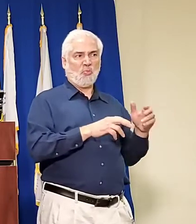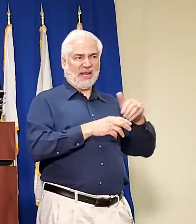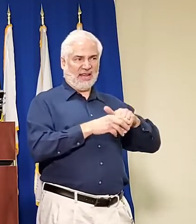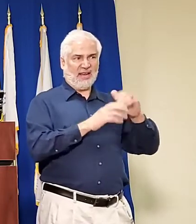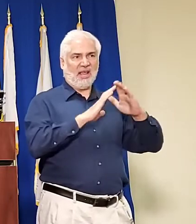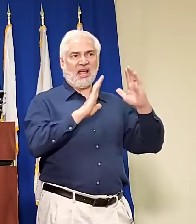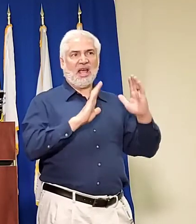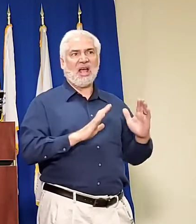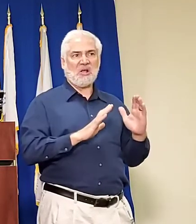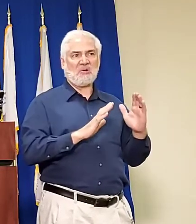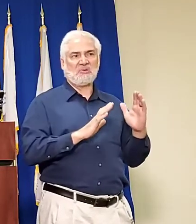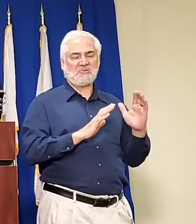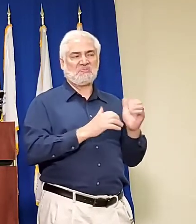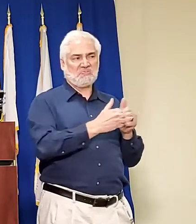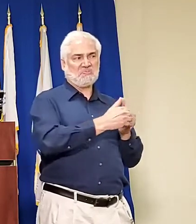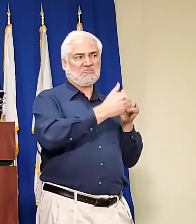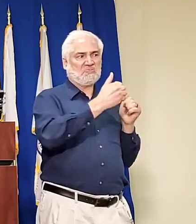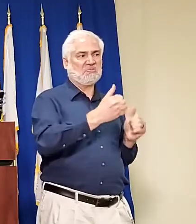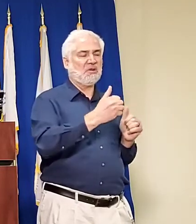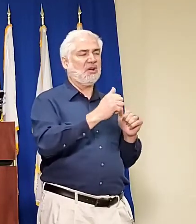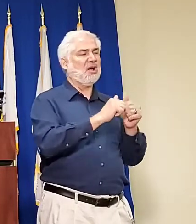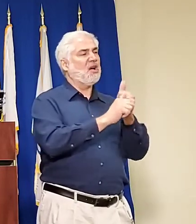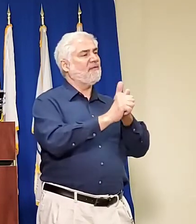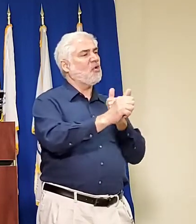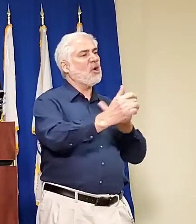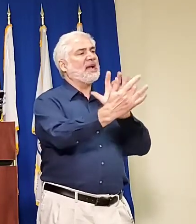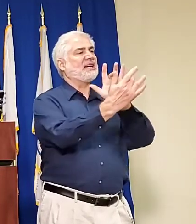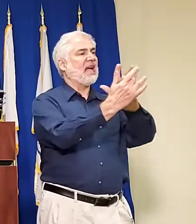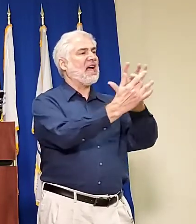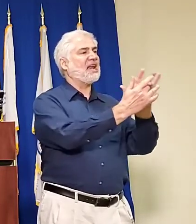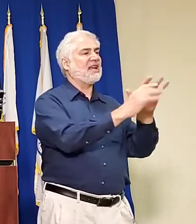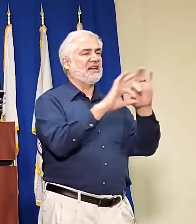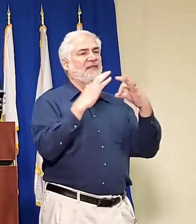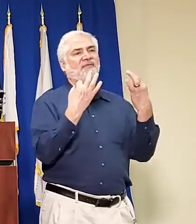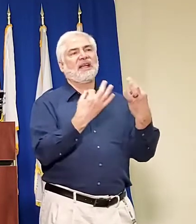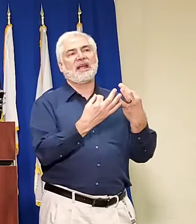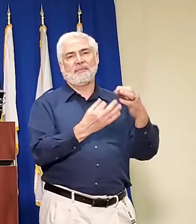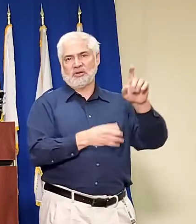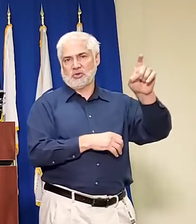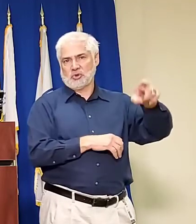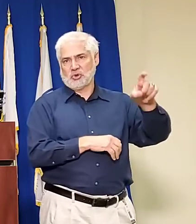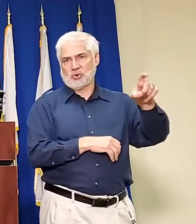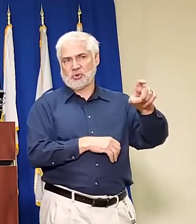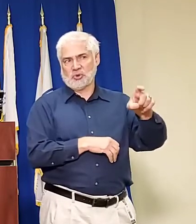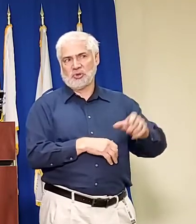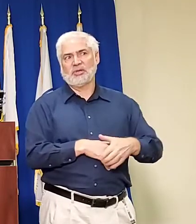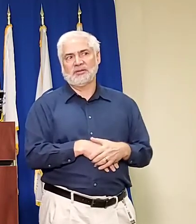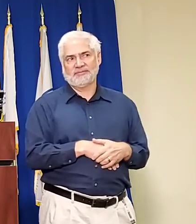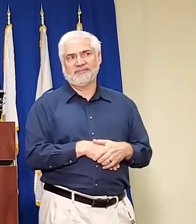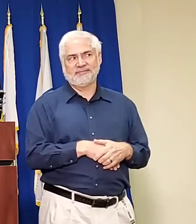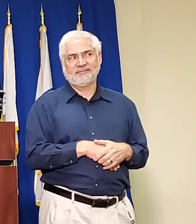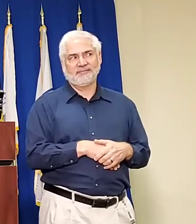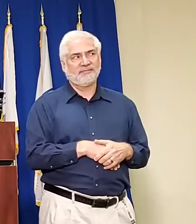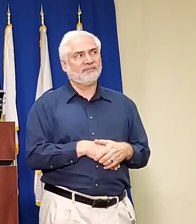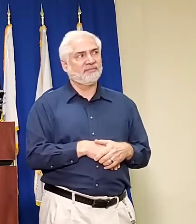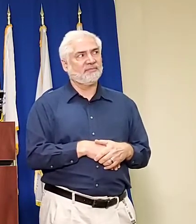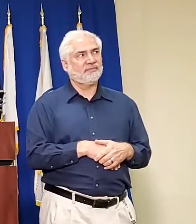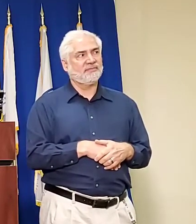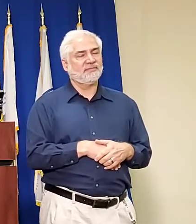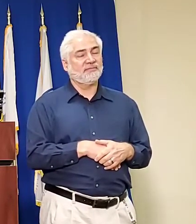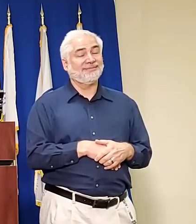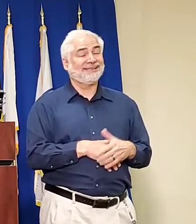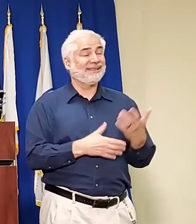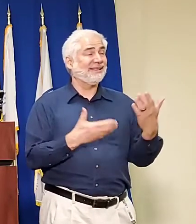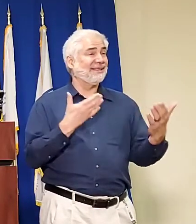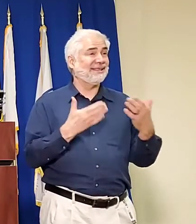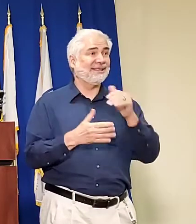house and really try to avoid contact with everybody else in the house. Now, that may not be